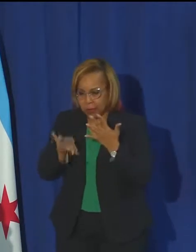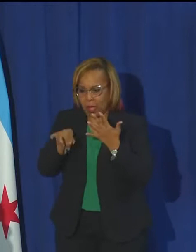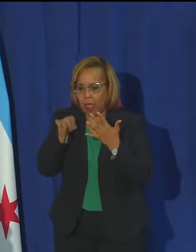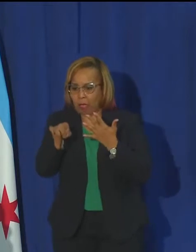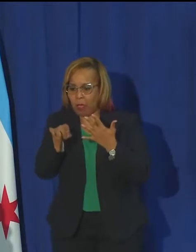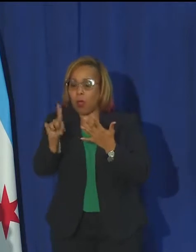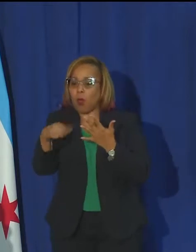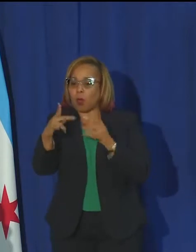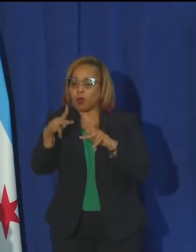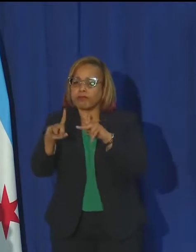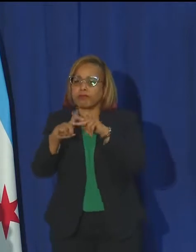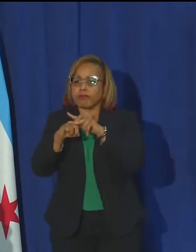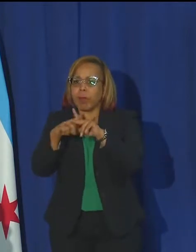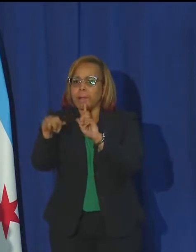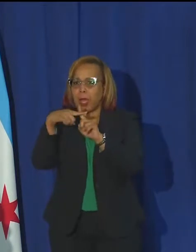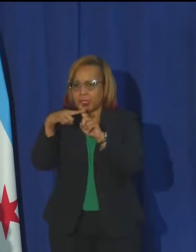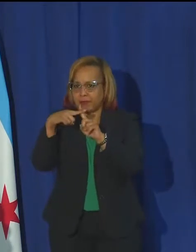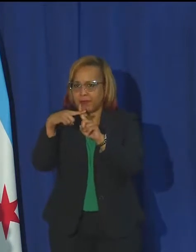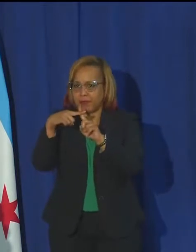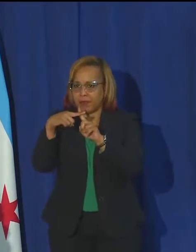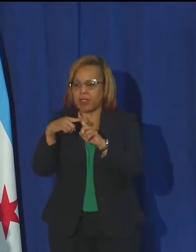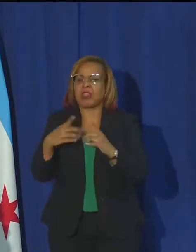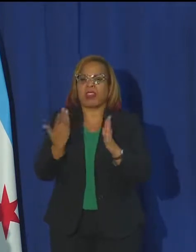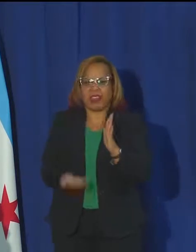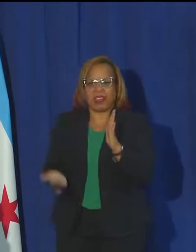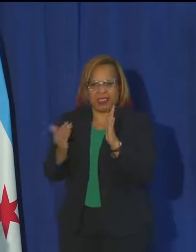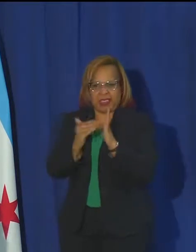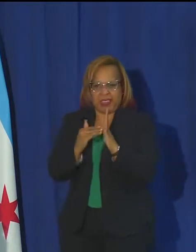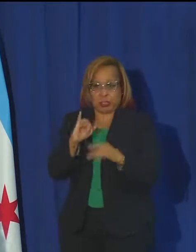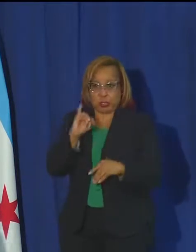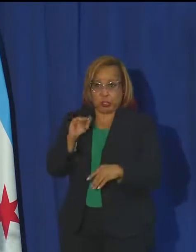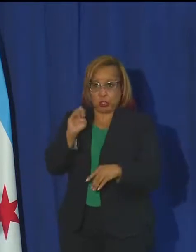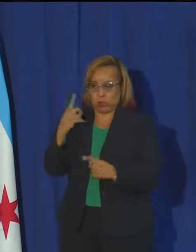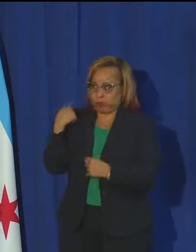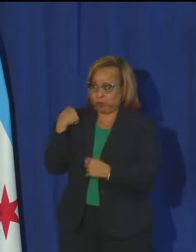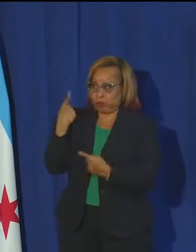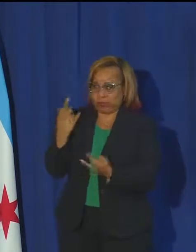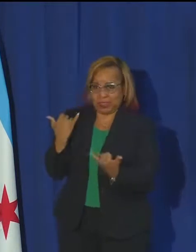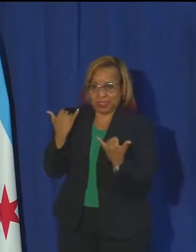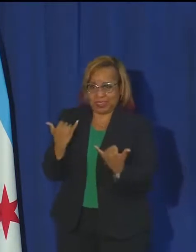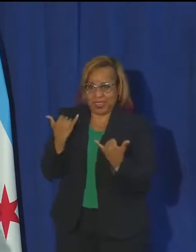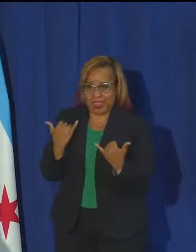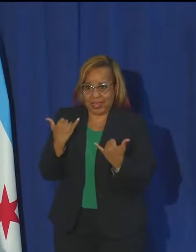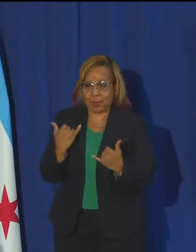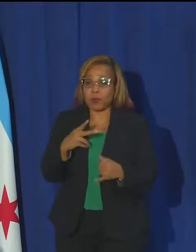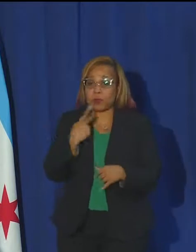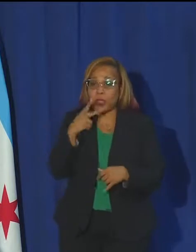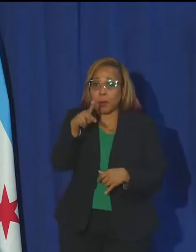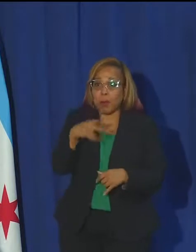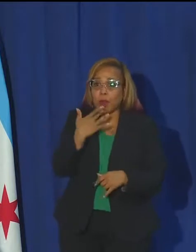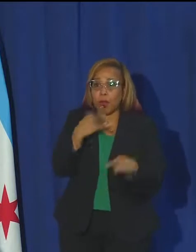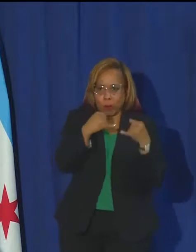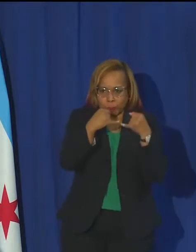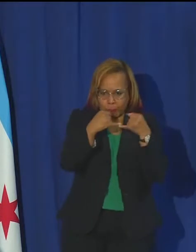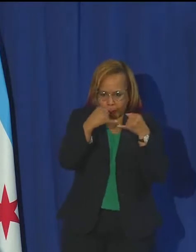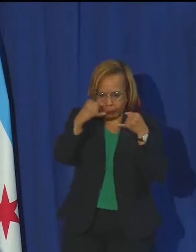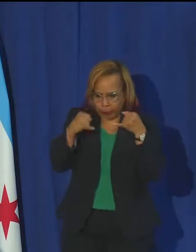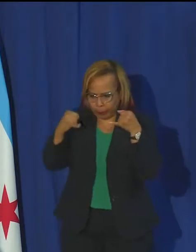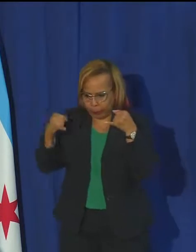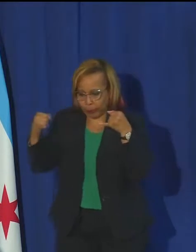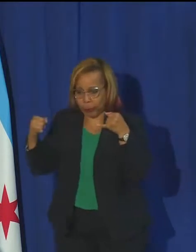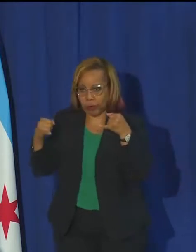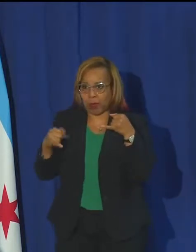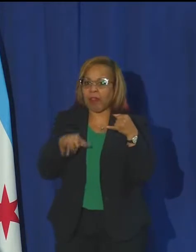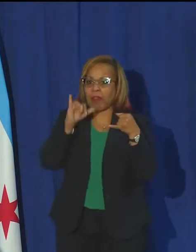positive test result. And if you look back again since June moving forward, that purple line you can see has generally